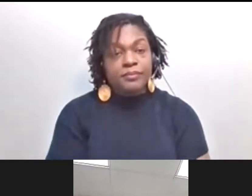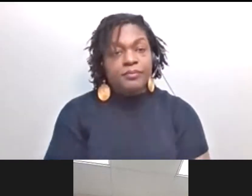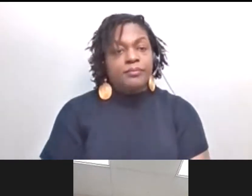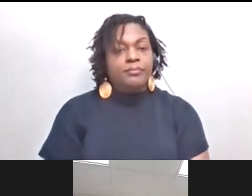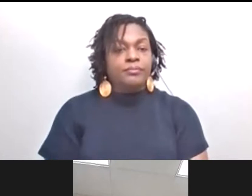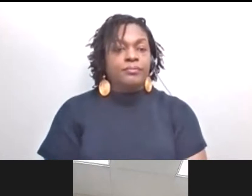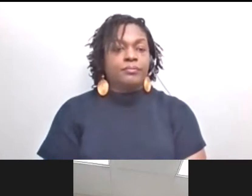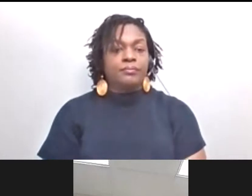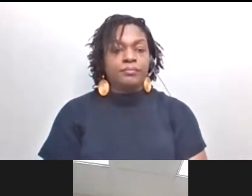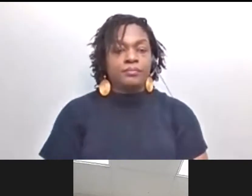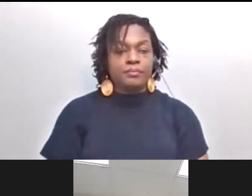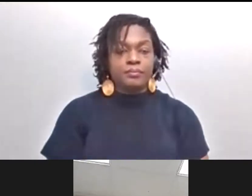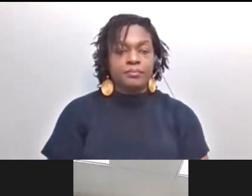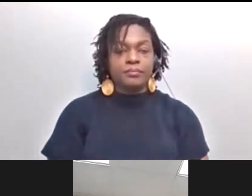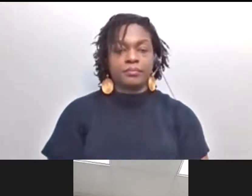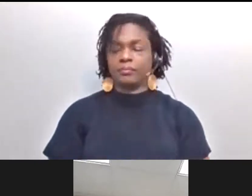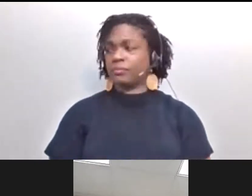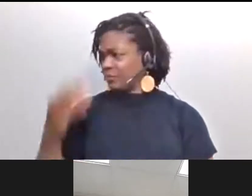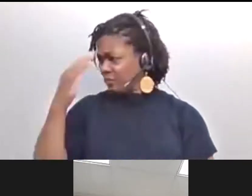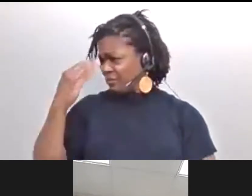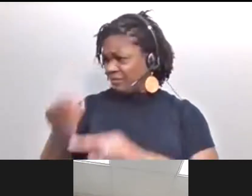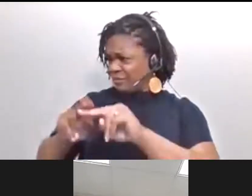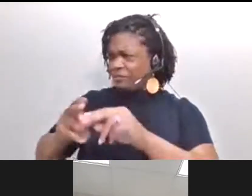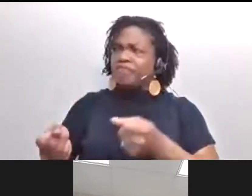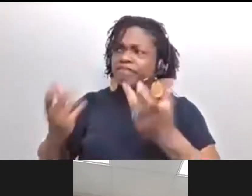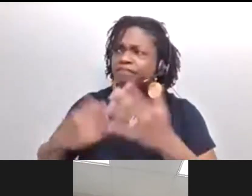Do you know what that increase would be?